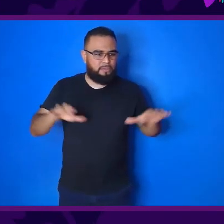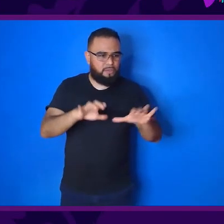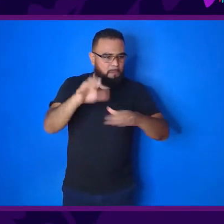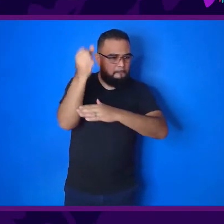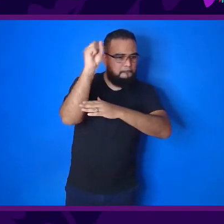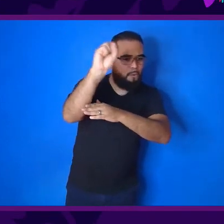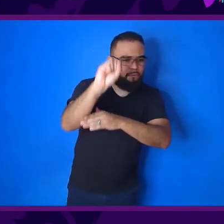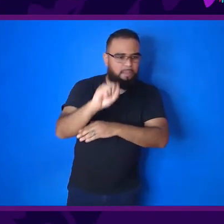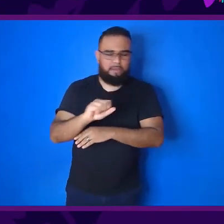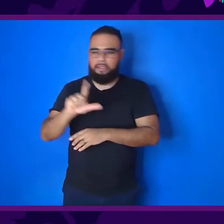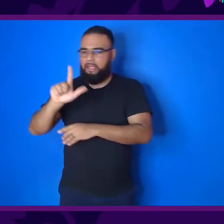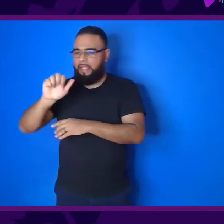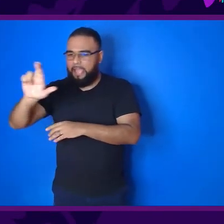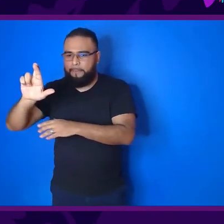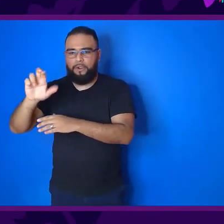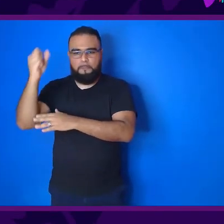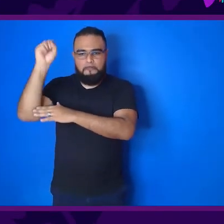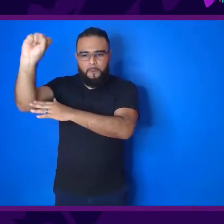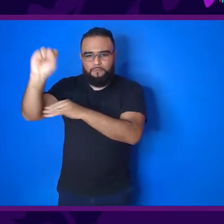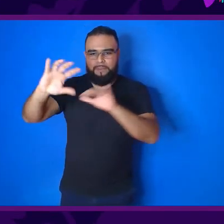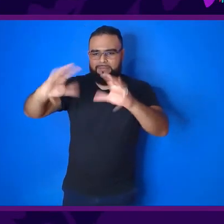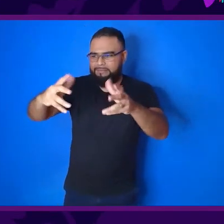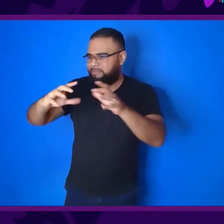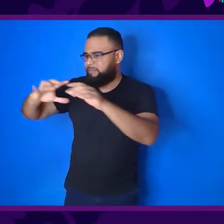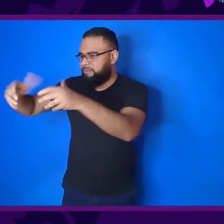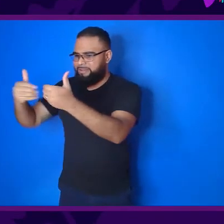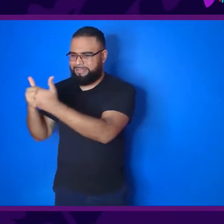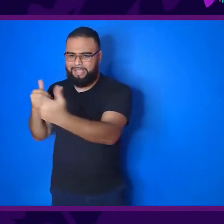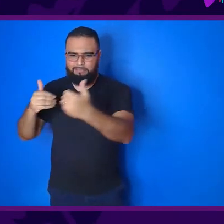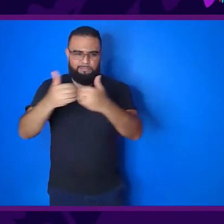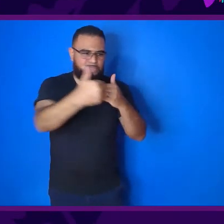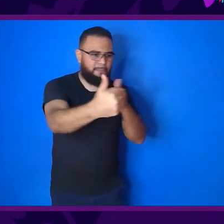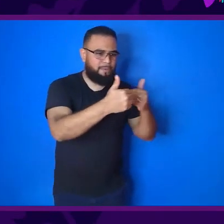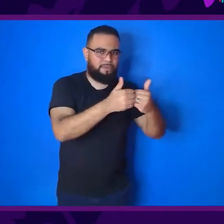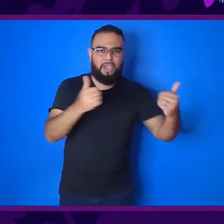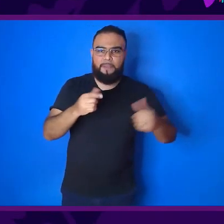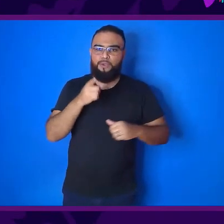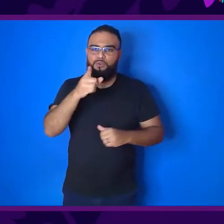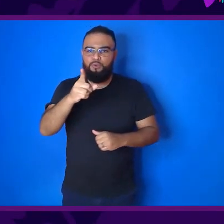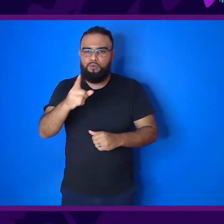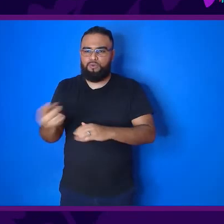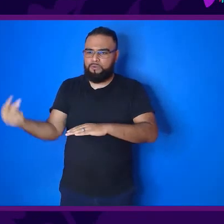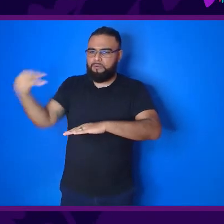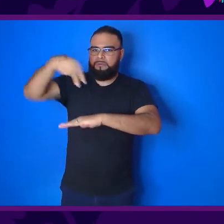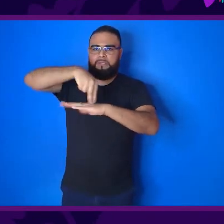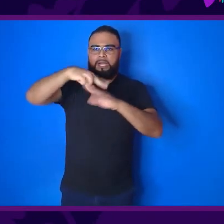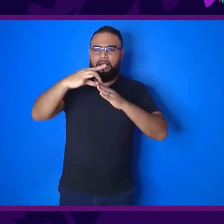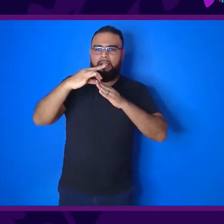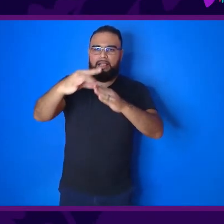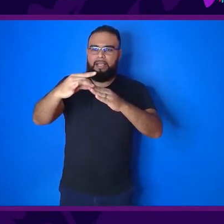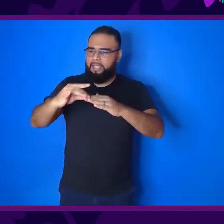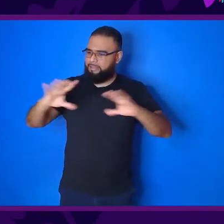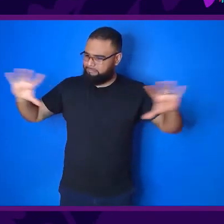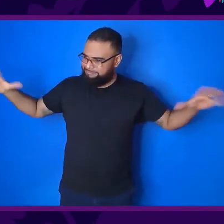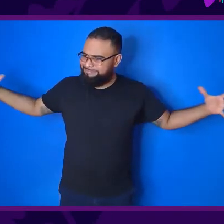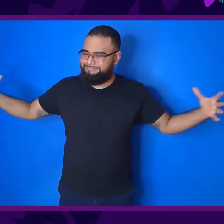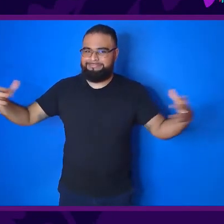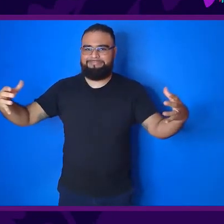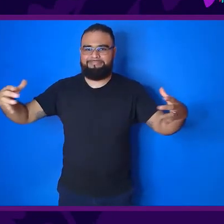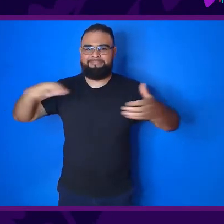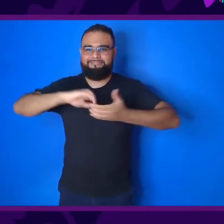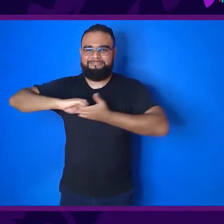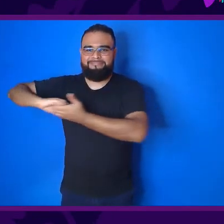the time, and you helped make it happen. When leaders of all the movements came together that day, there was William